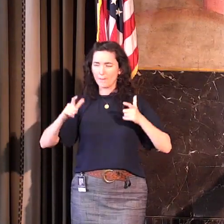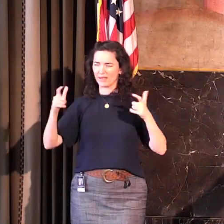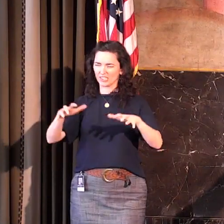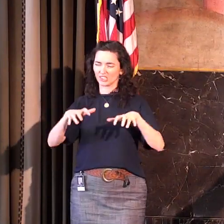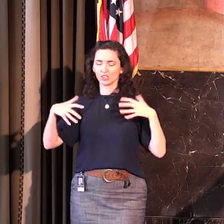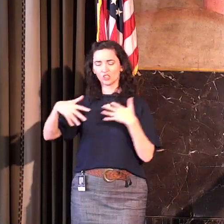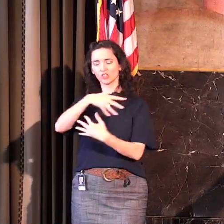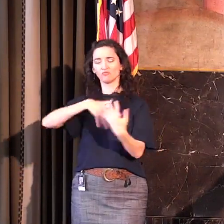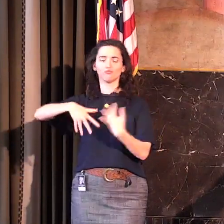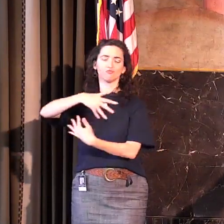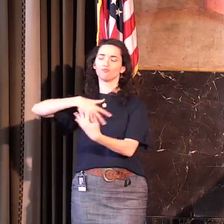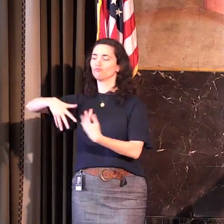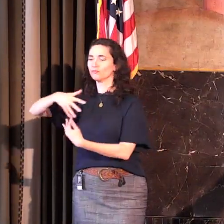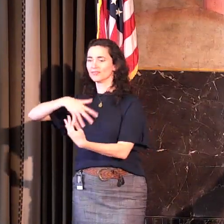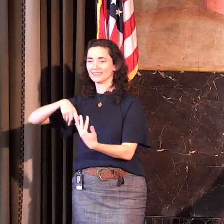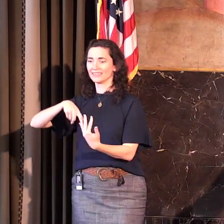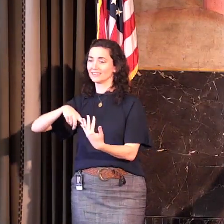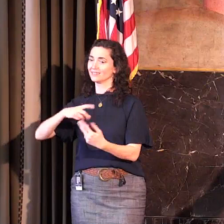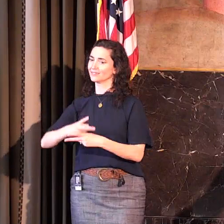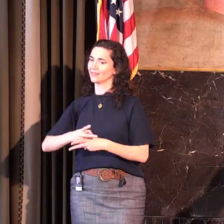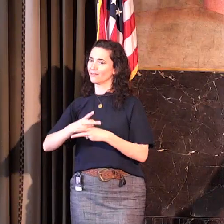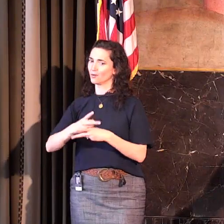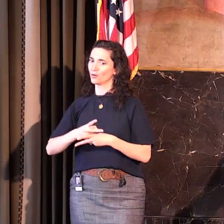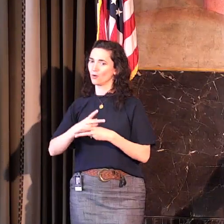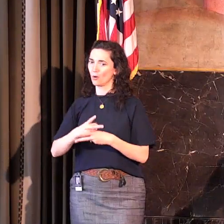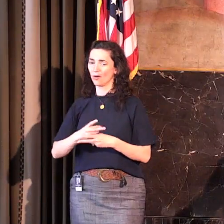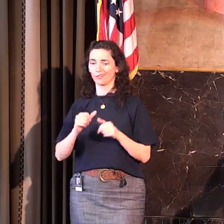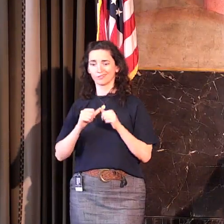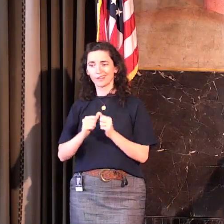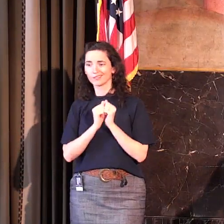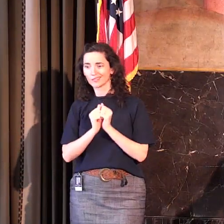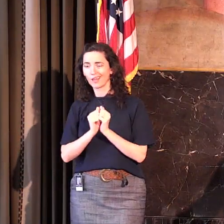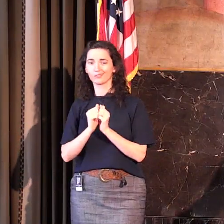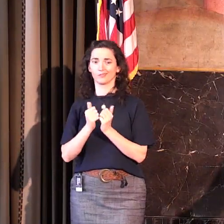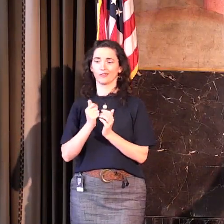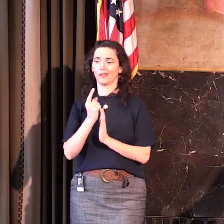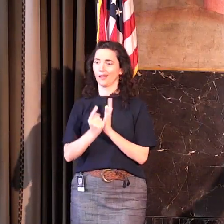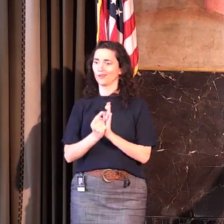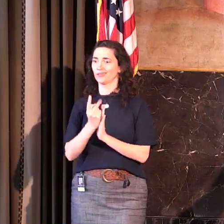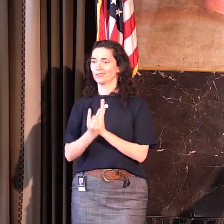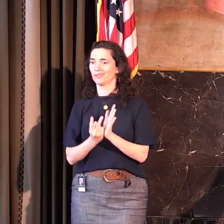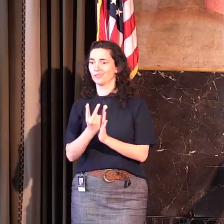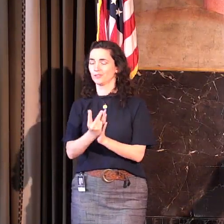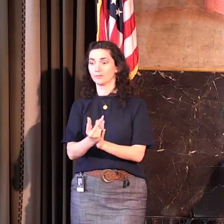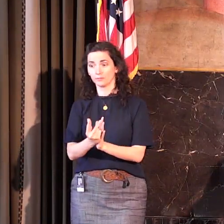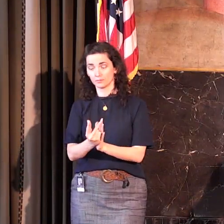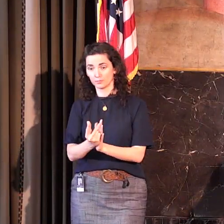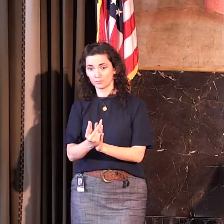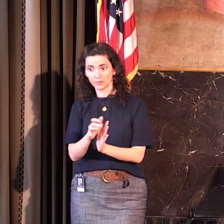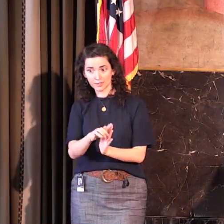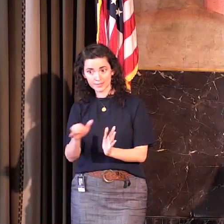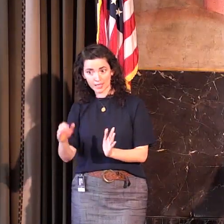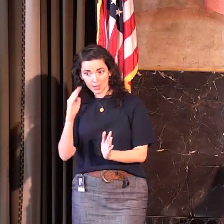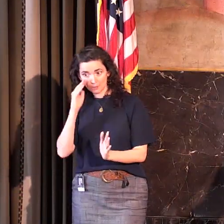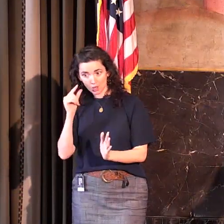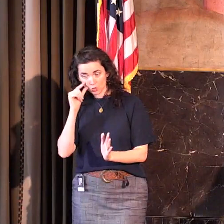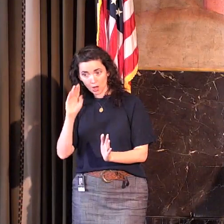close proximity to one another for extended periods of time. And does that apply to a Mardi Gras ball?